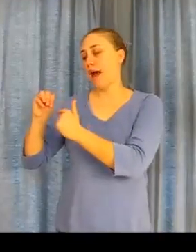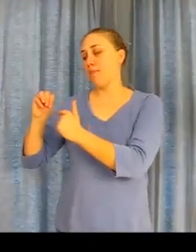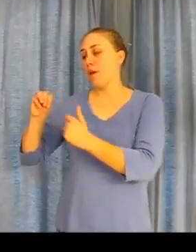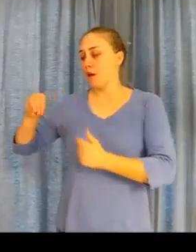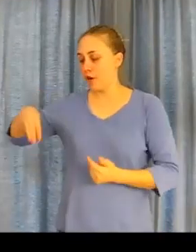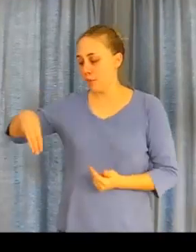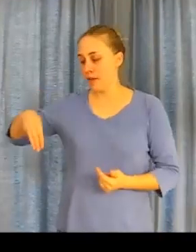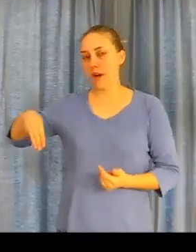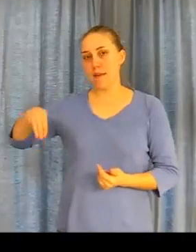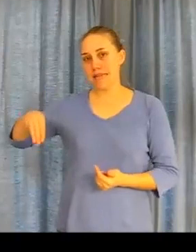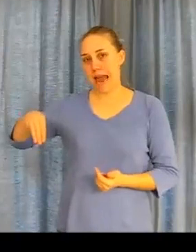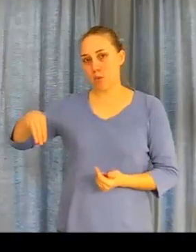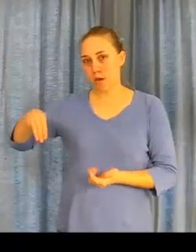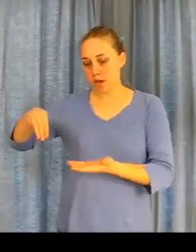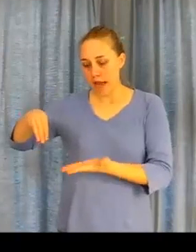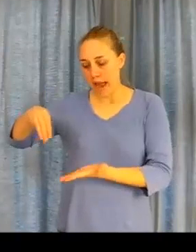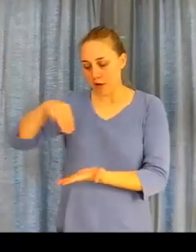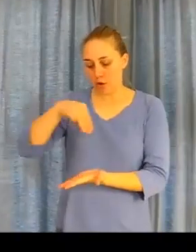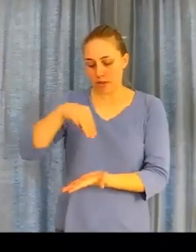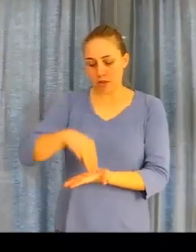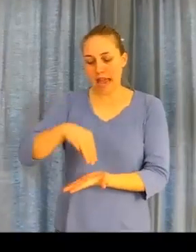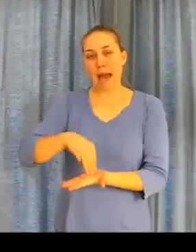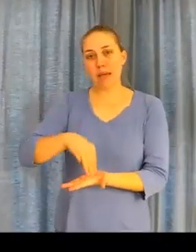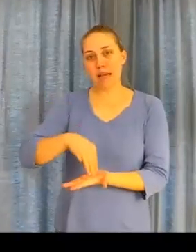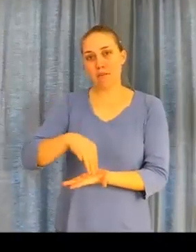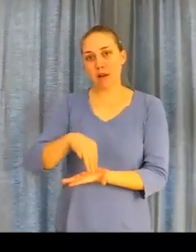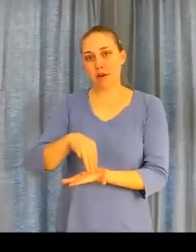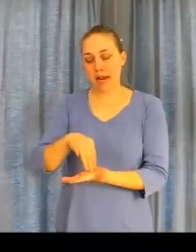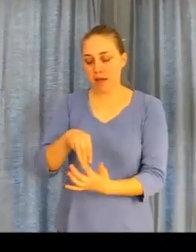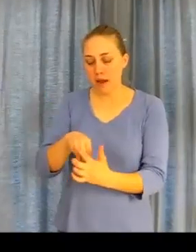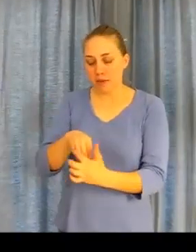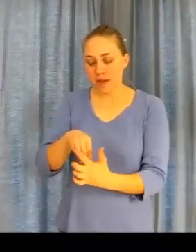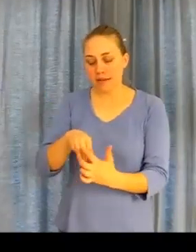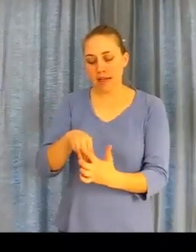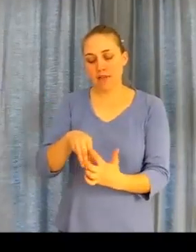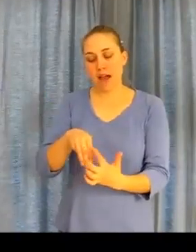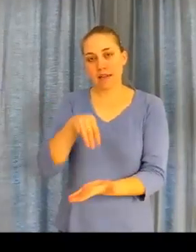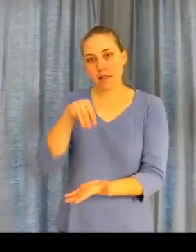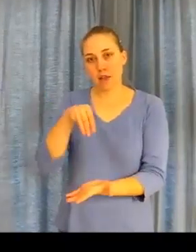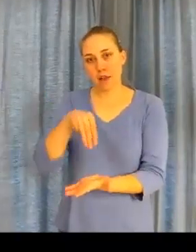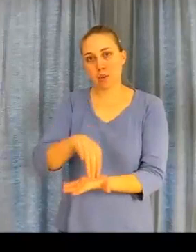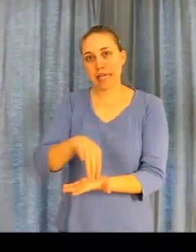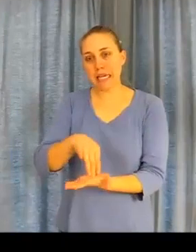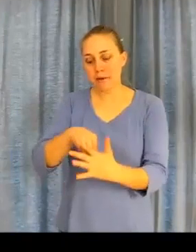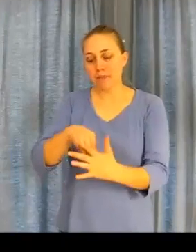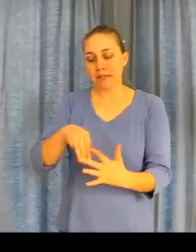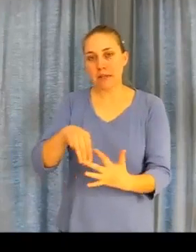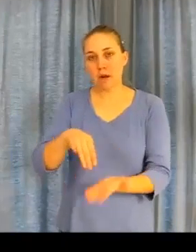M. You're going to point your M downward, and you're going to tap it in the middle of your hand. This signifies the 3 zeros